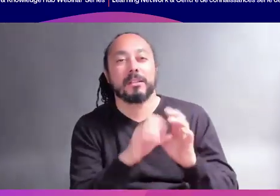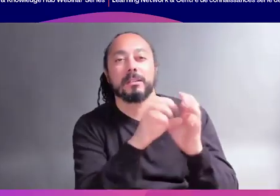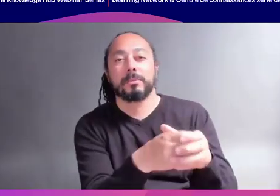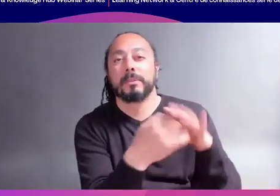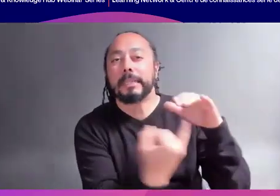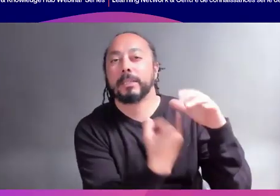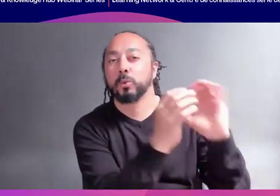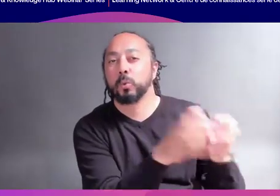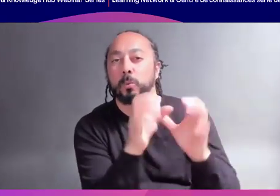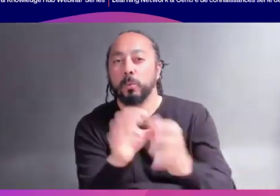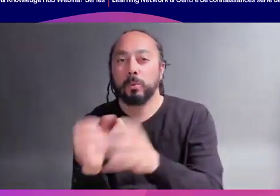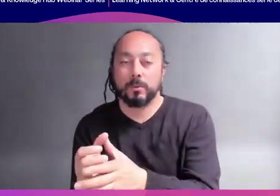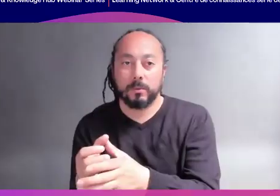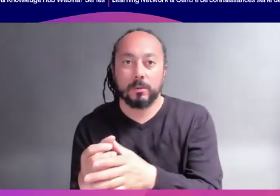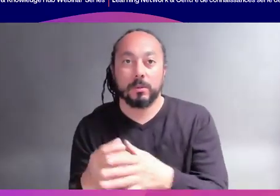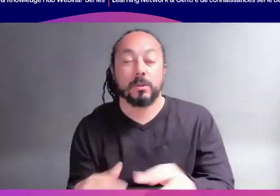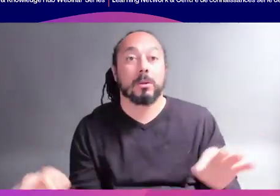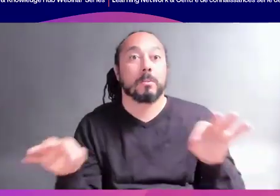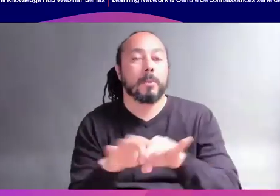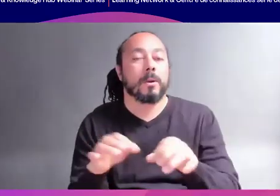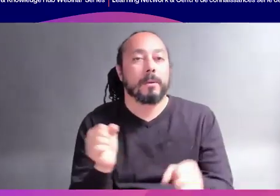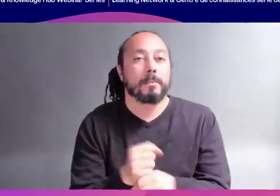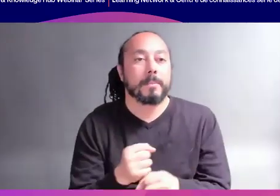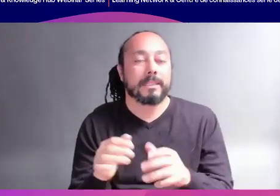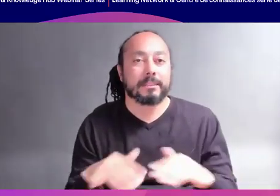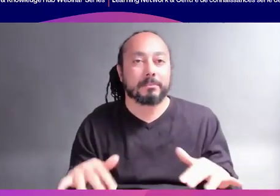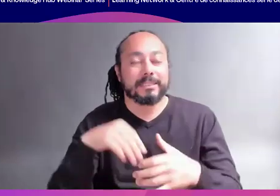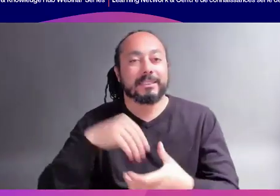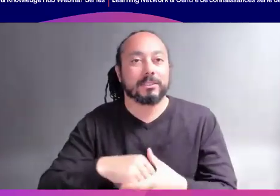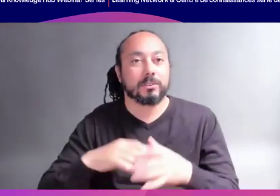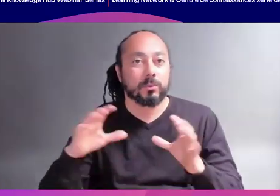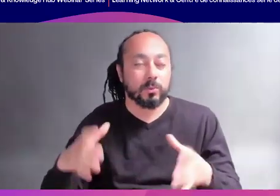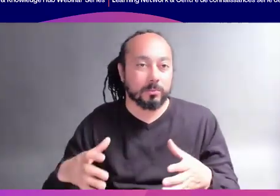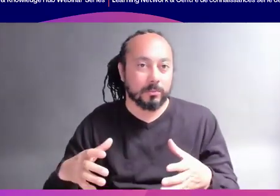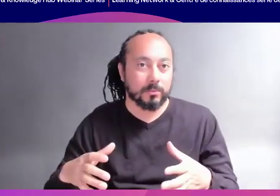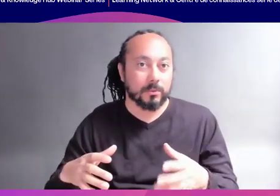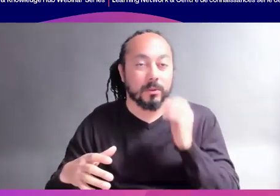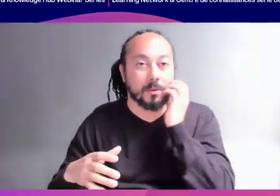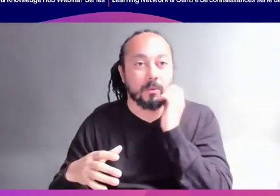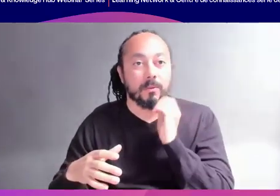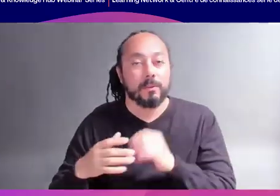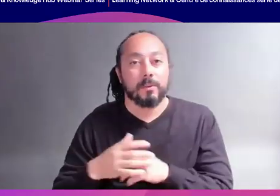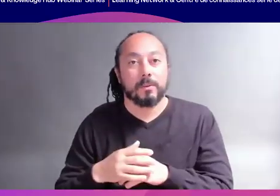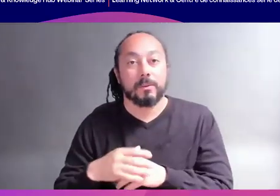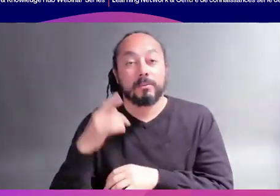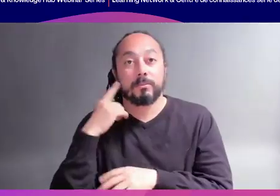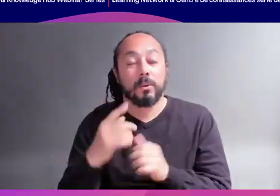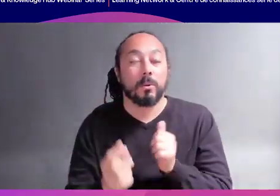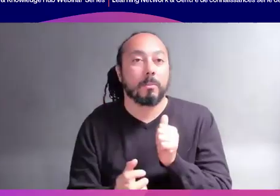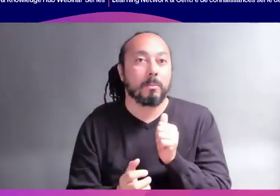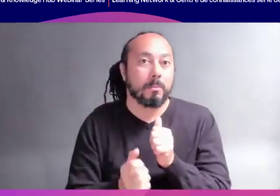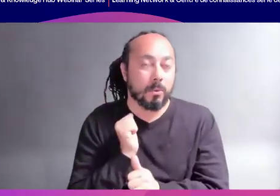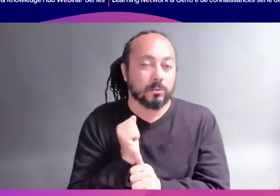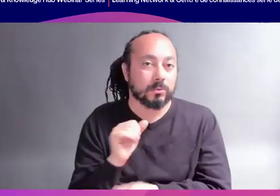most important things is to make space in the group to address the fact that most of them are